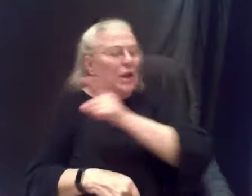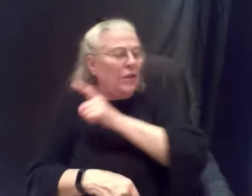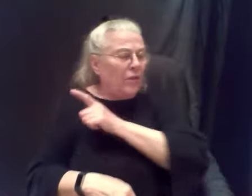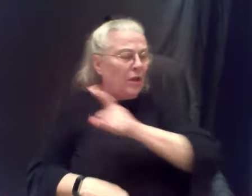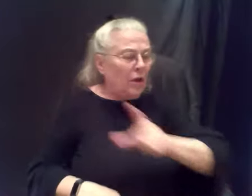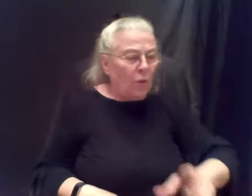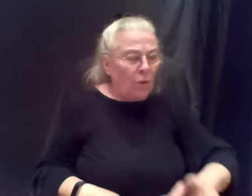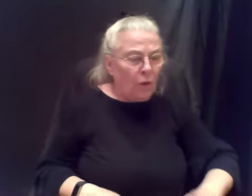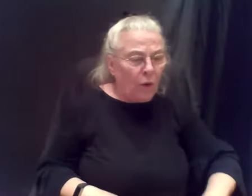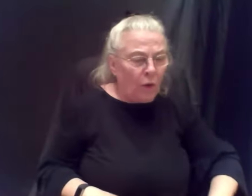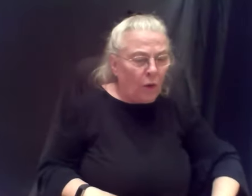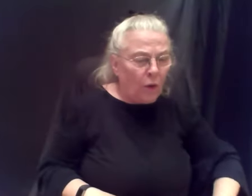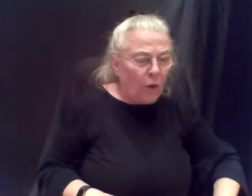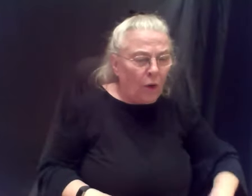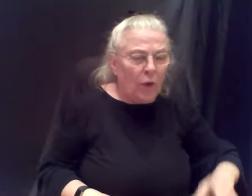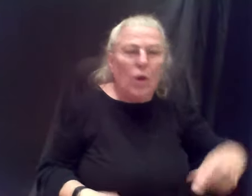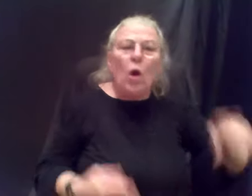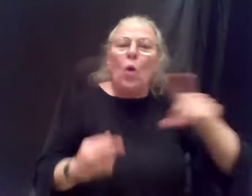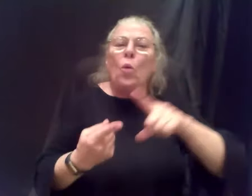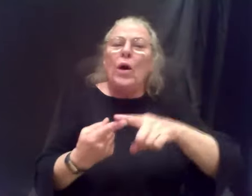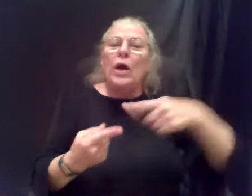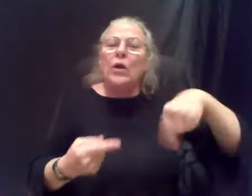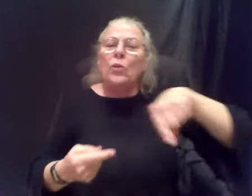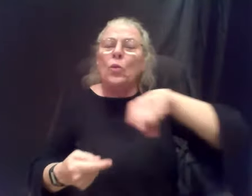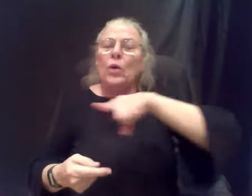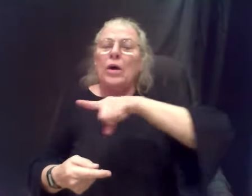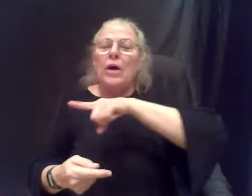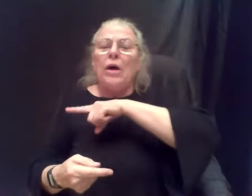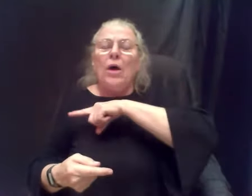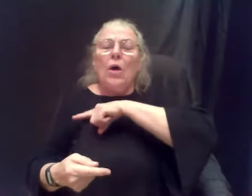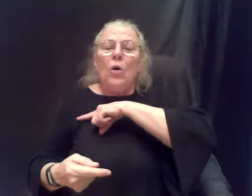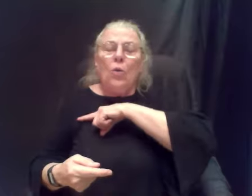the Lord. When will we